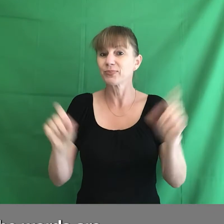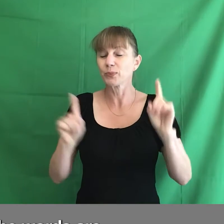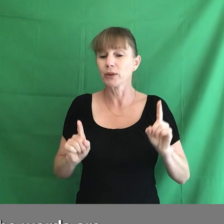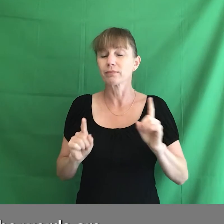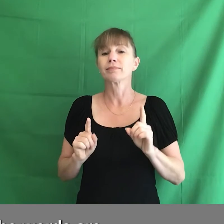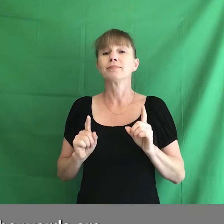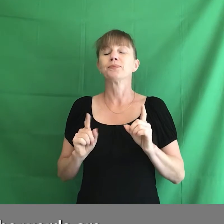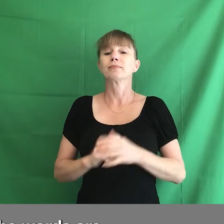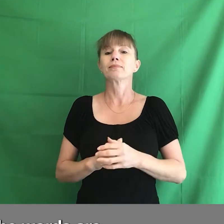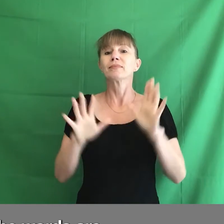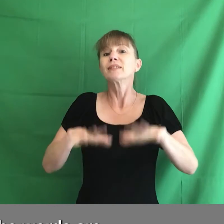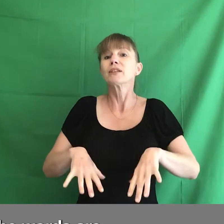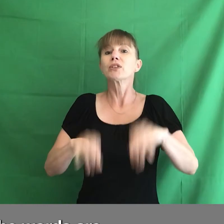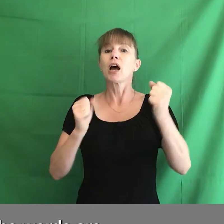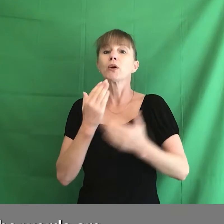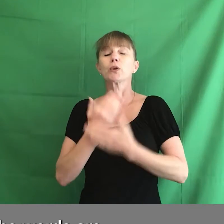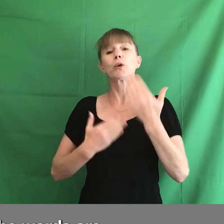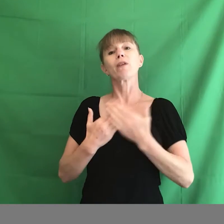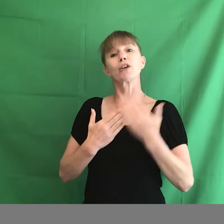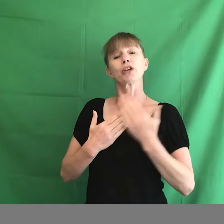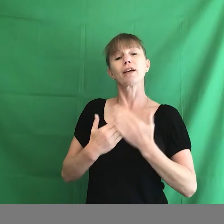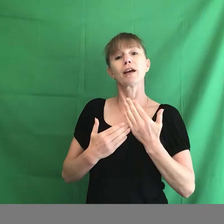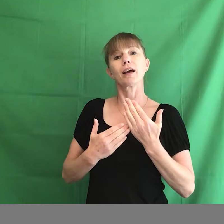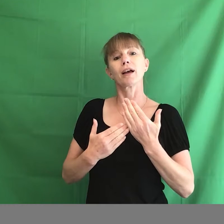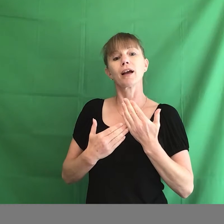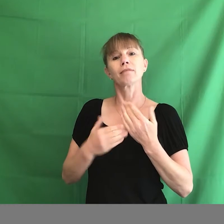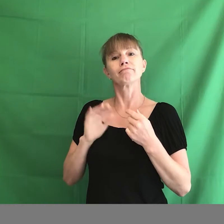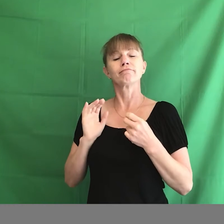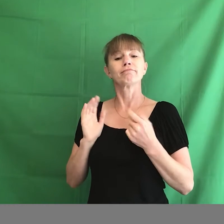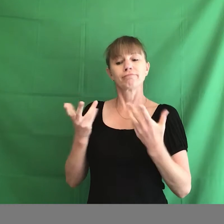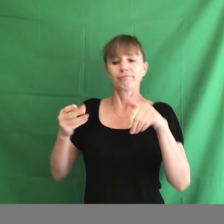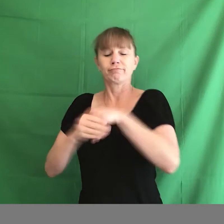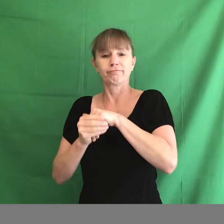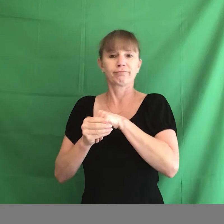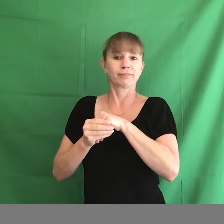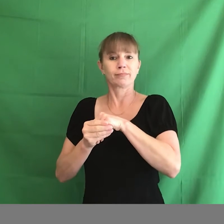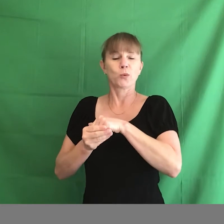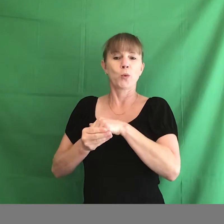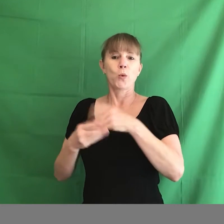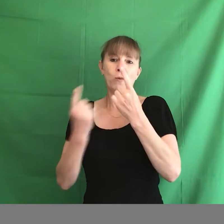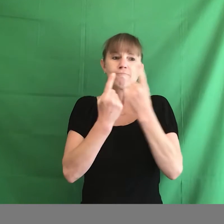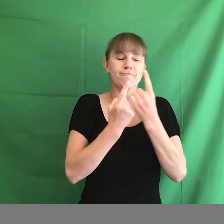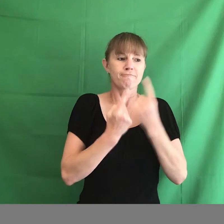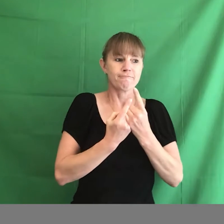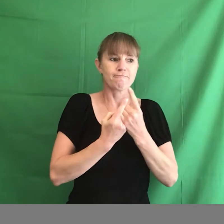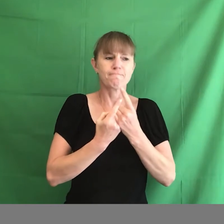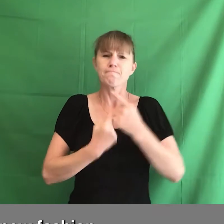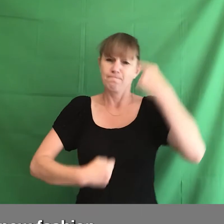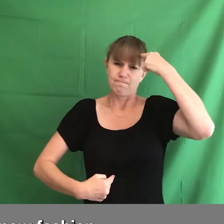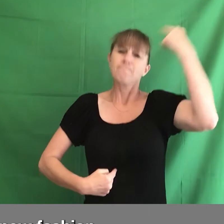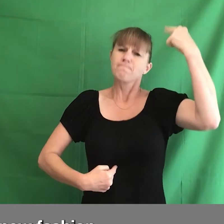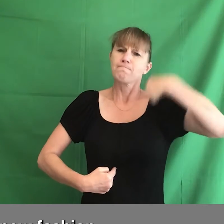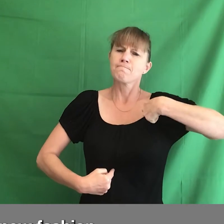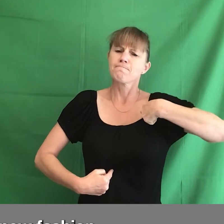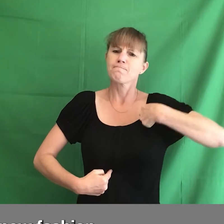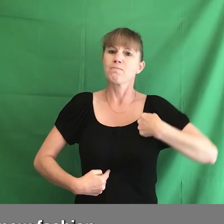the words are, start a new fashion, buck all the trends, emphasise integrity. And